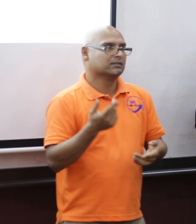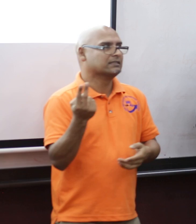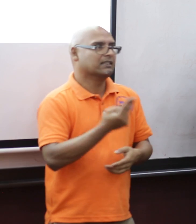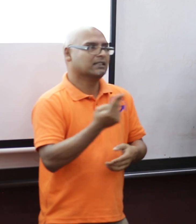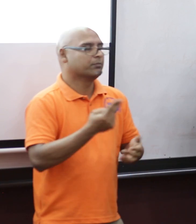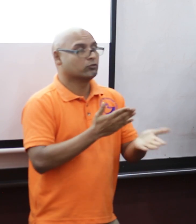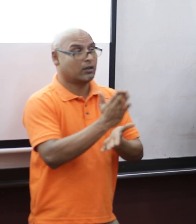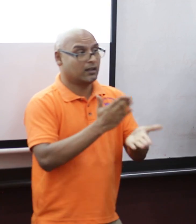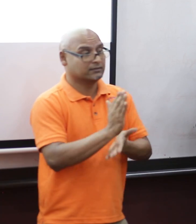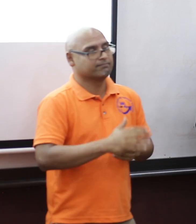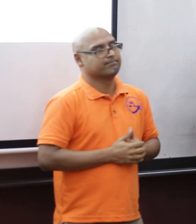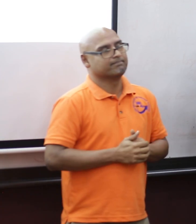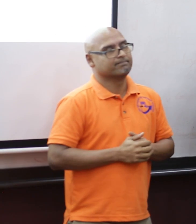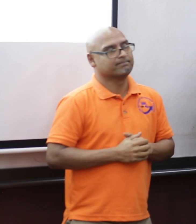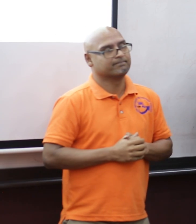So,